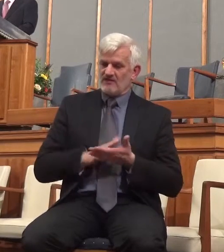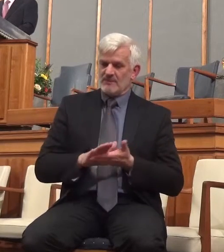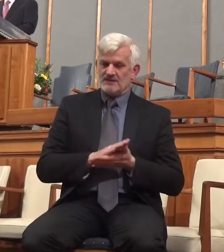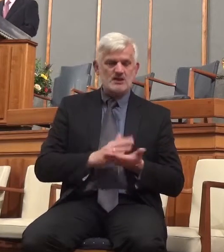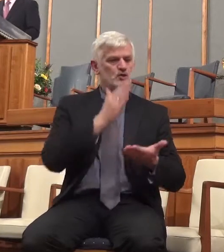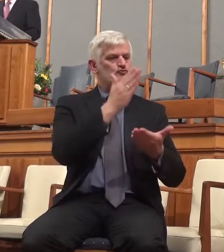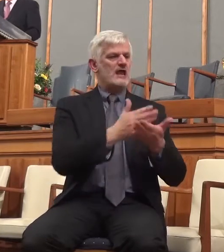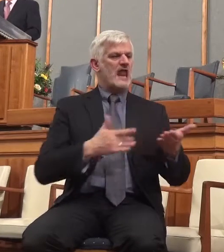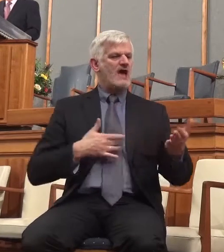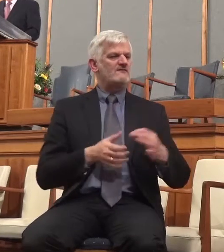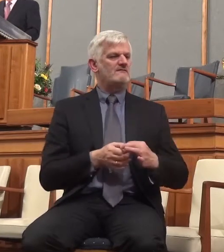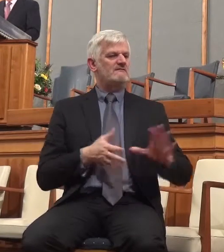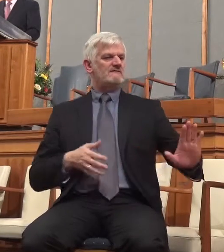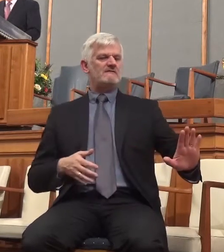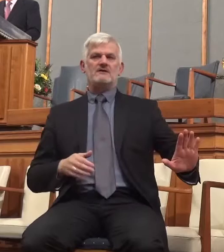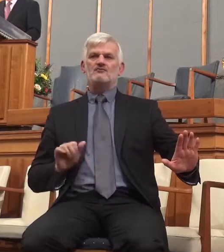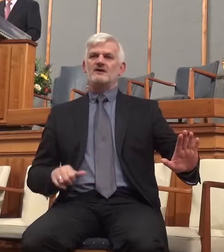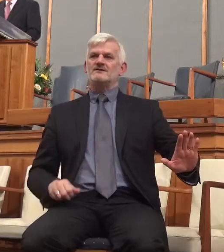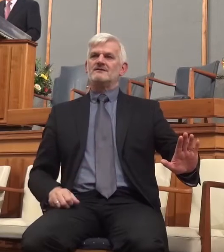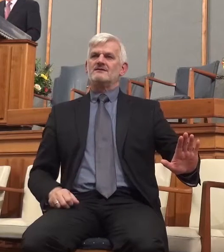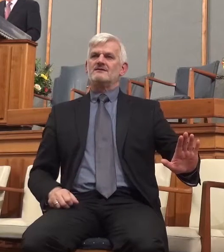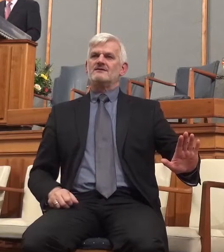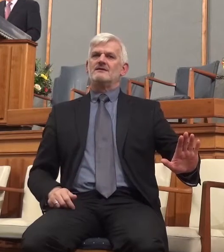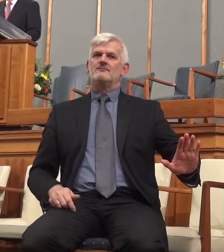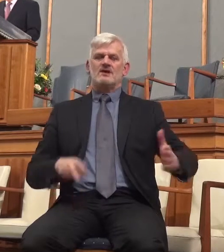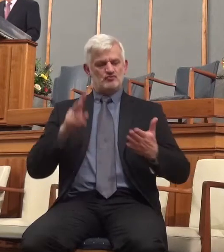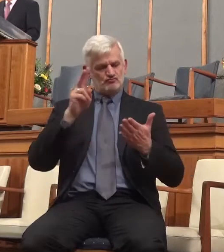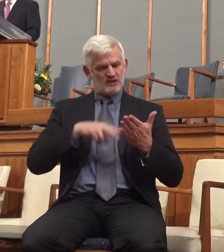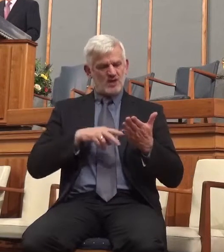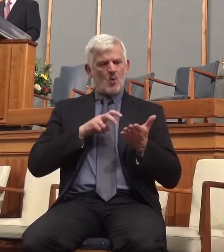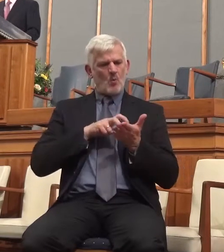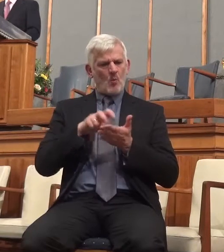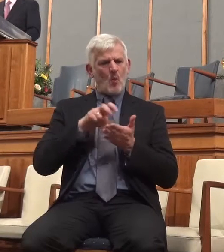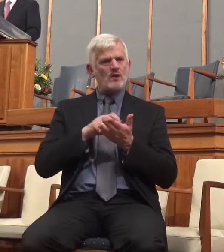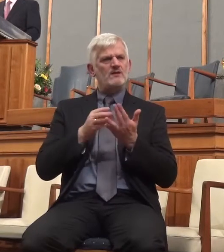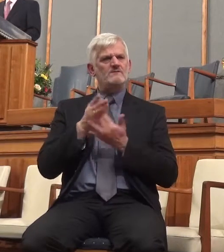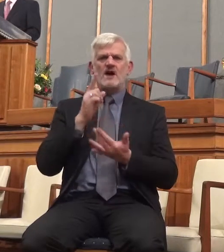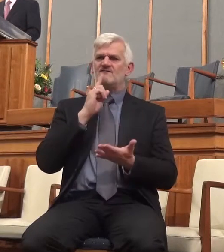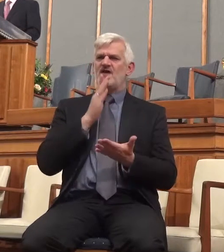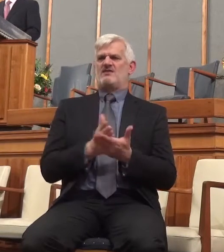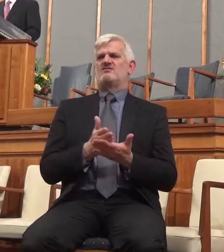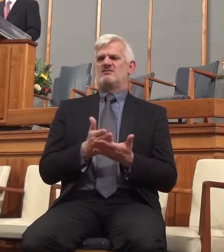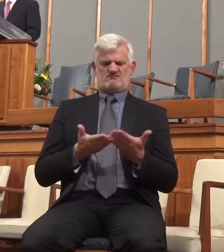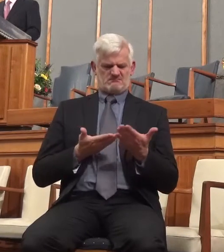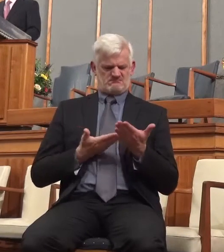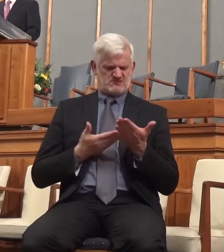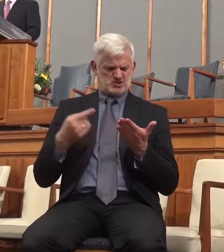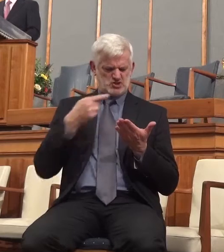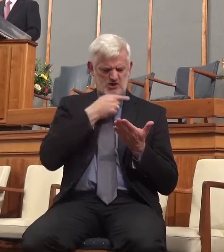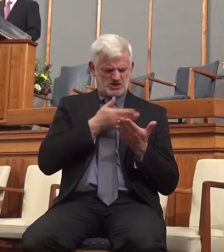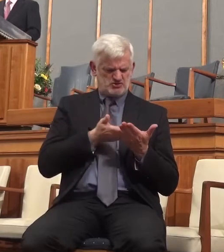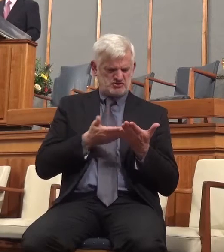reality? Walking by faith. What a strange term. We walk by faith, not by sight.